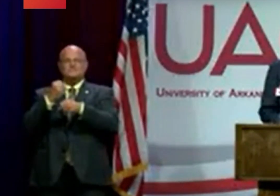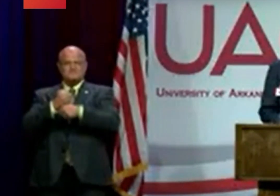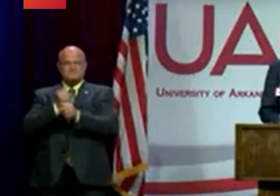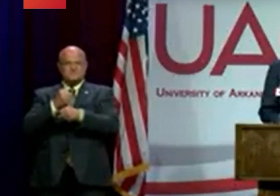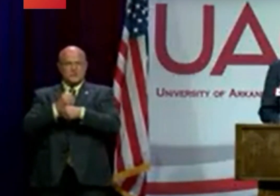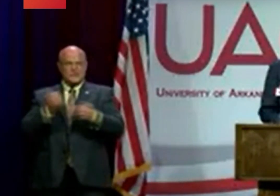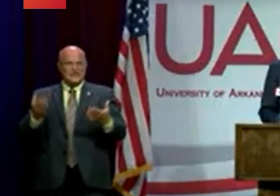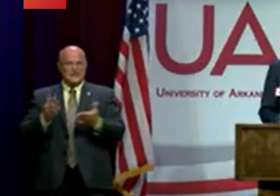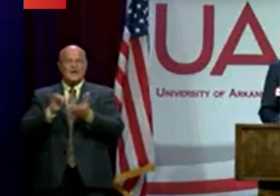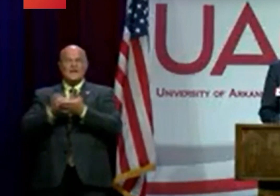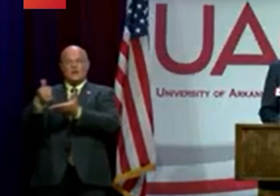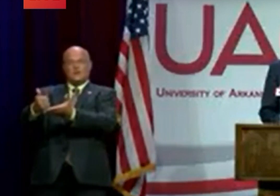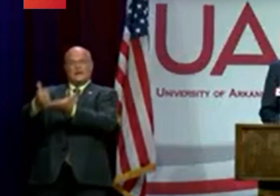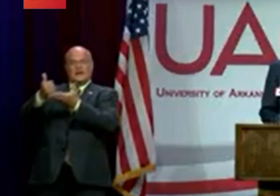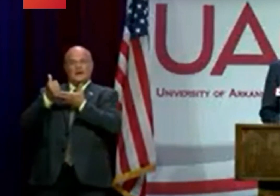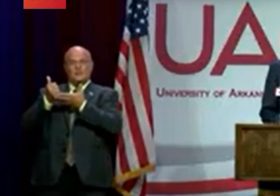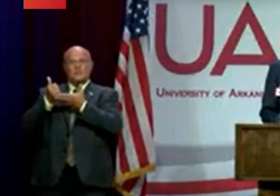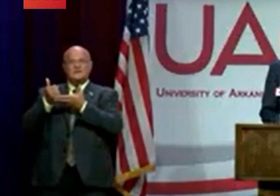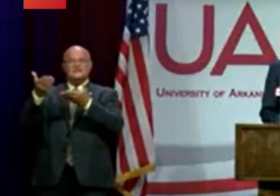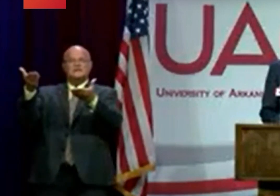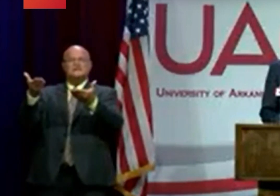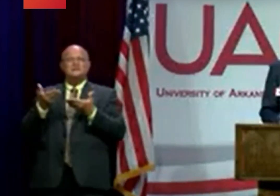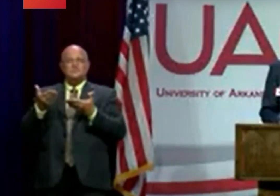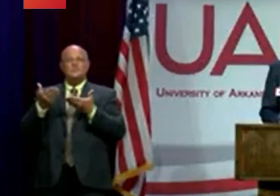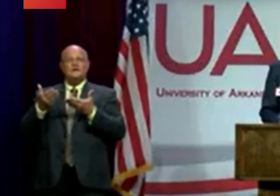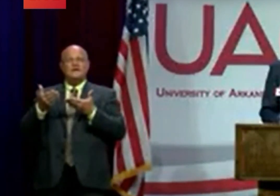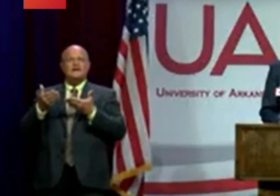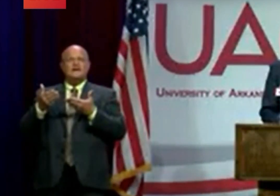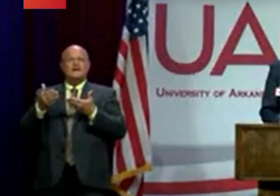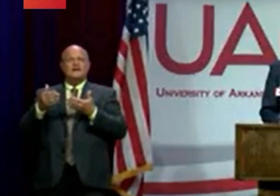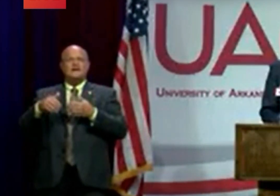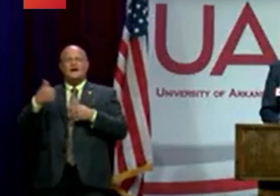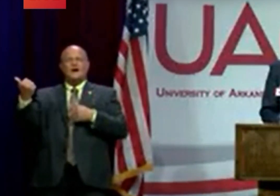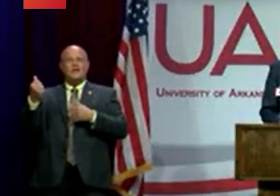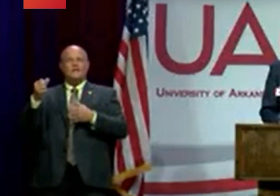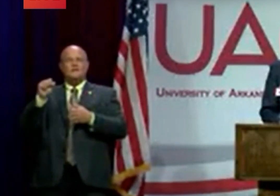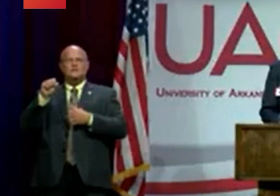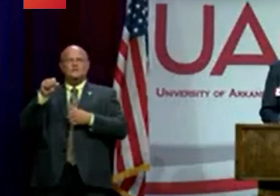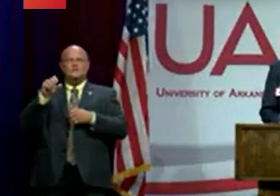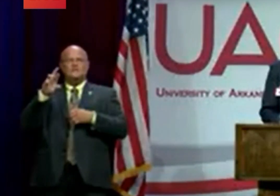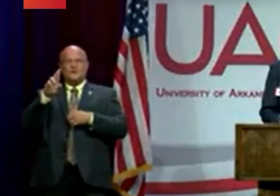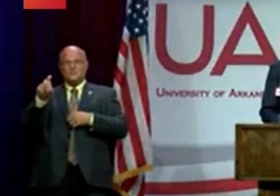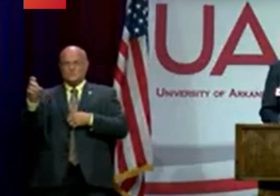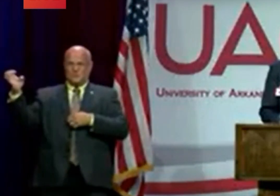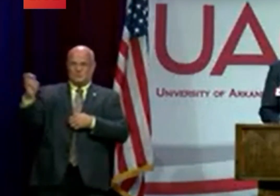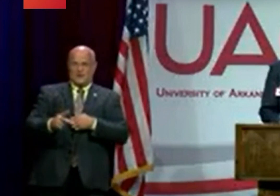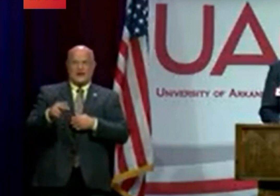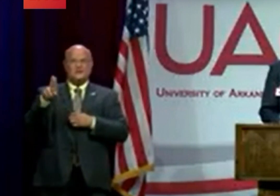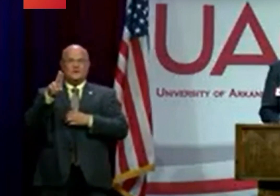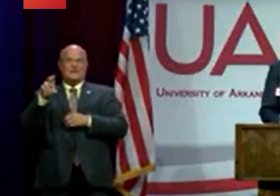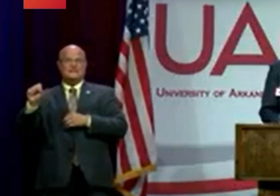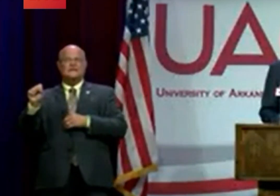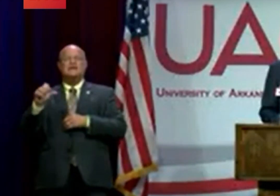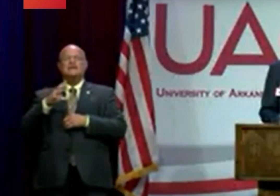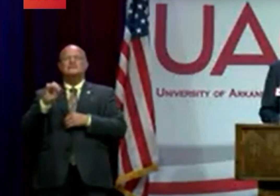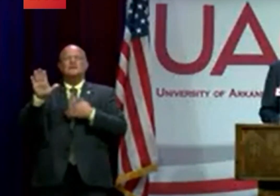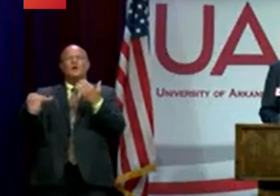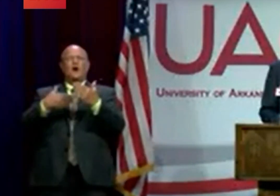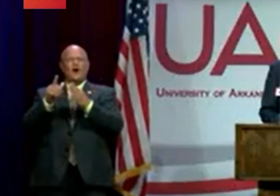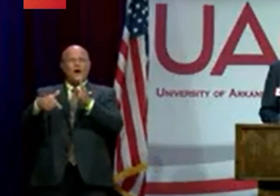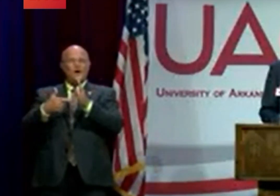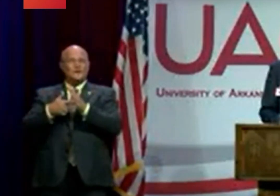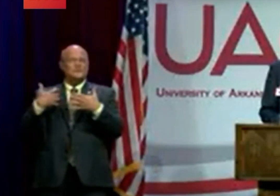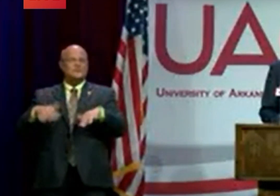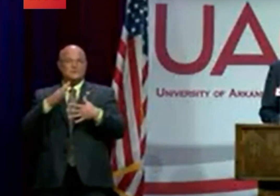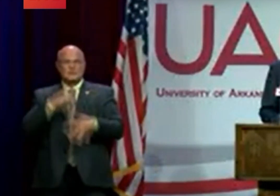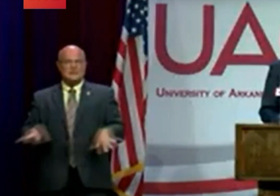production that will help us to bring foreign sources of pharmaceuticals back to the United States. And so all of this has been